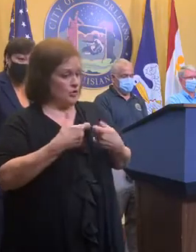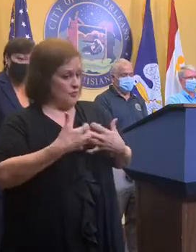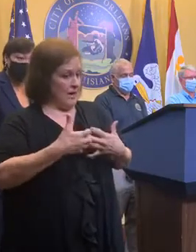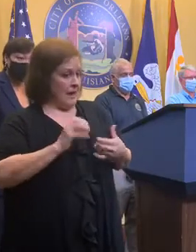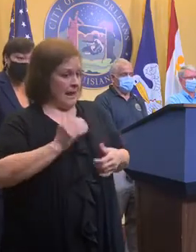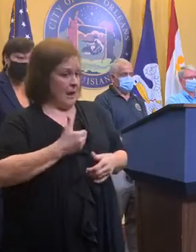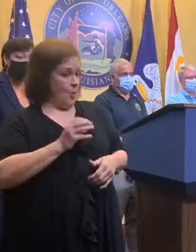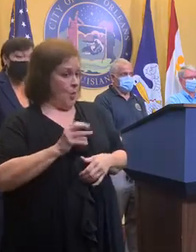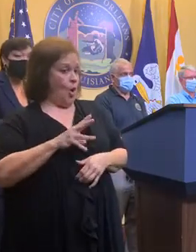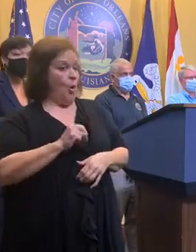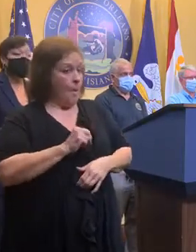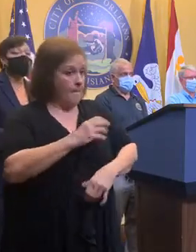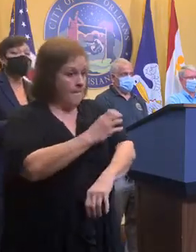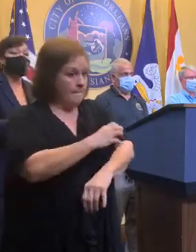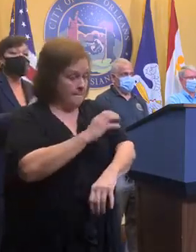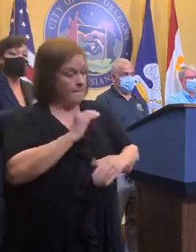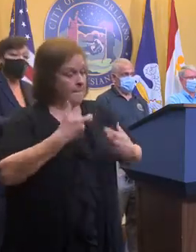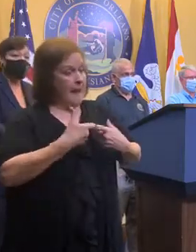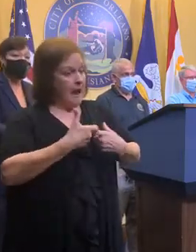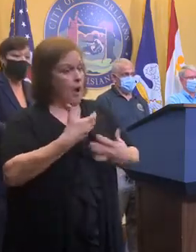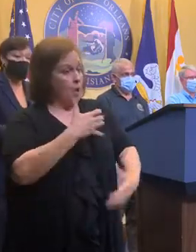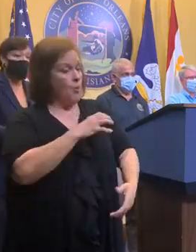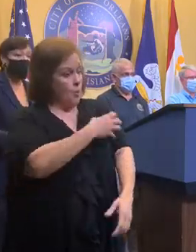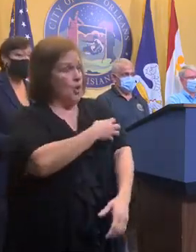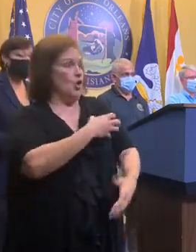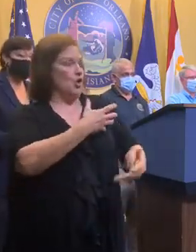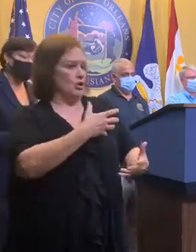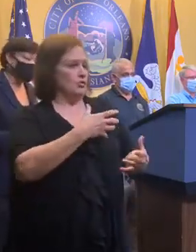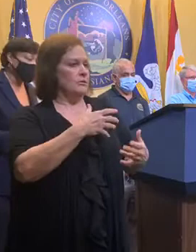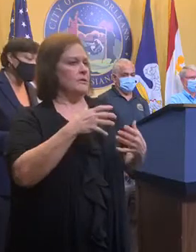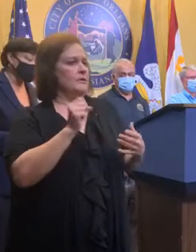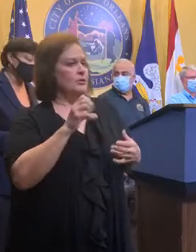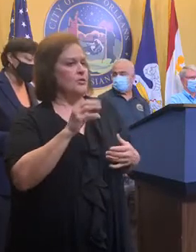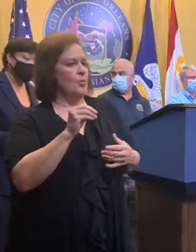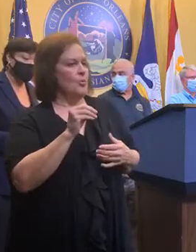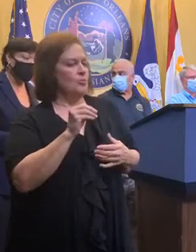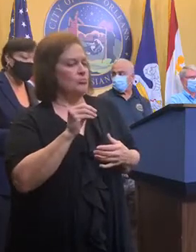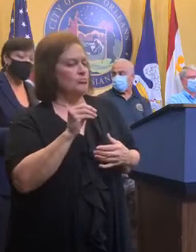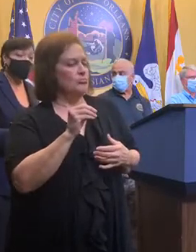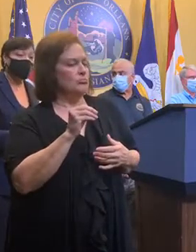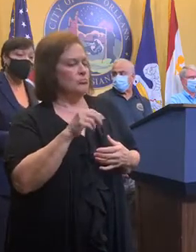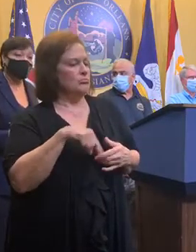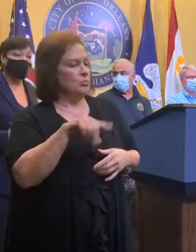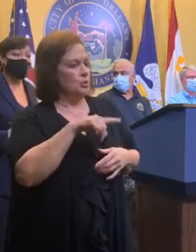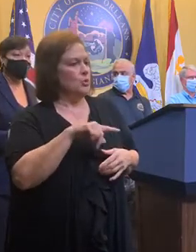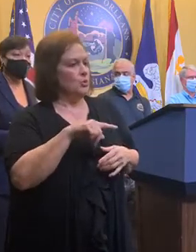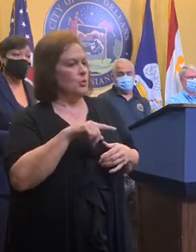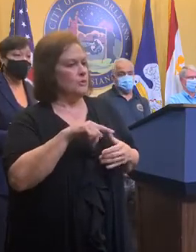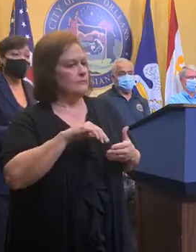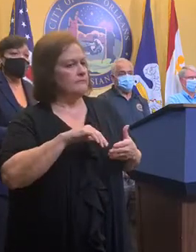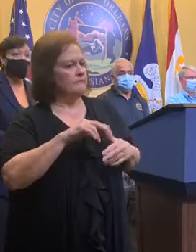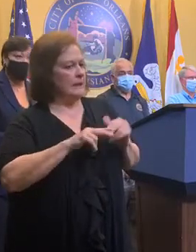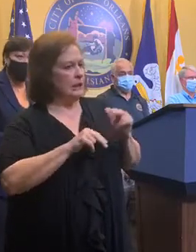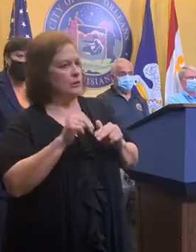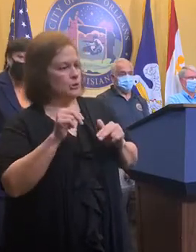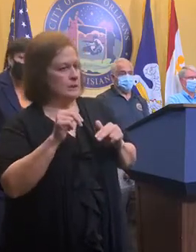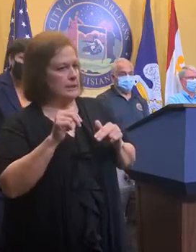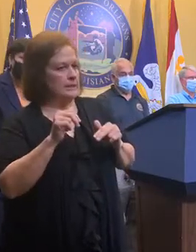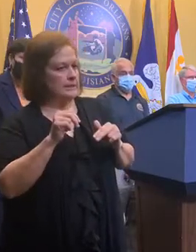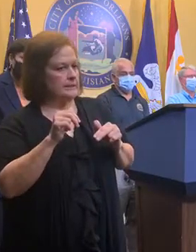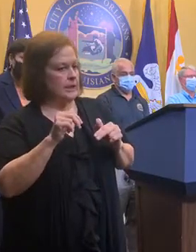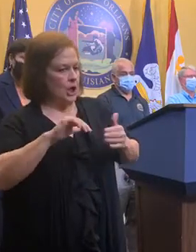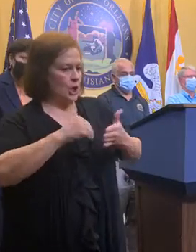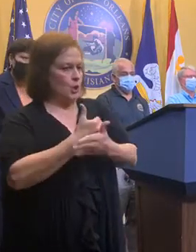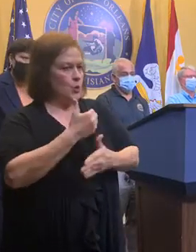these turbines, and we're taking steps towards that. So it's almost like you are building a new plane while you're having to fly the old